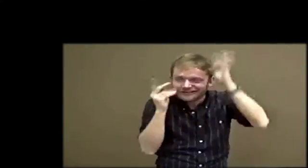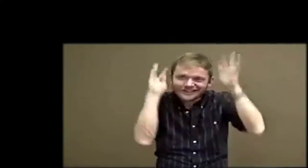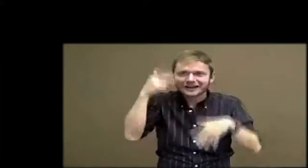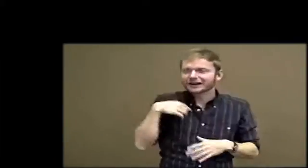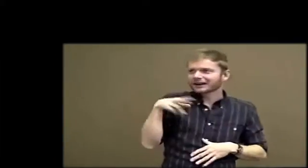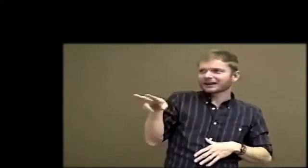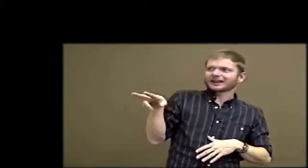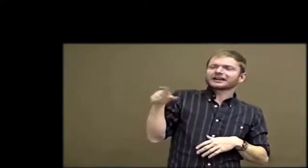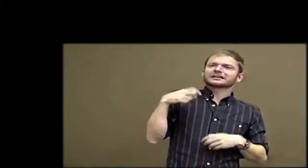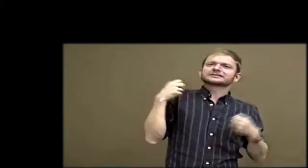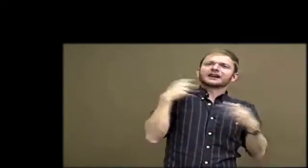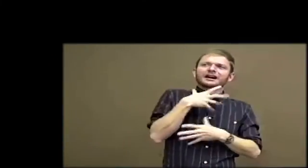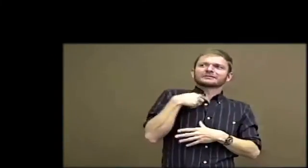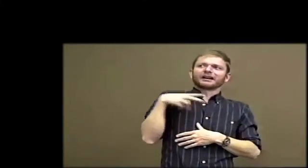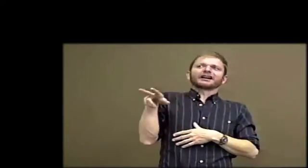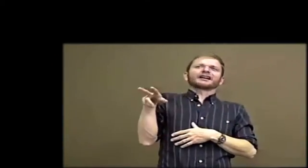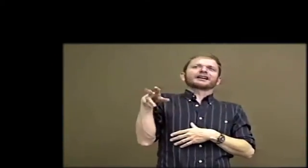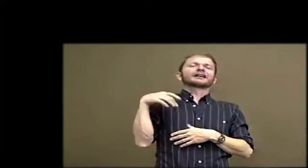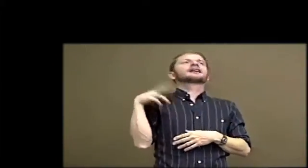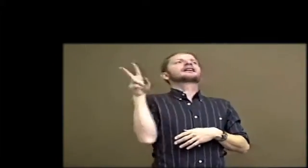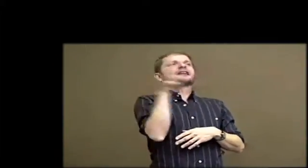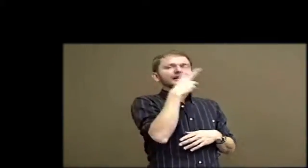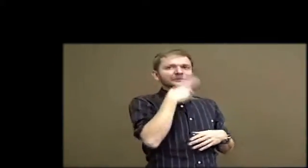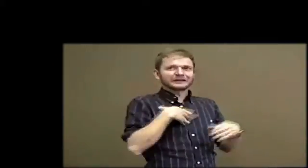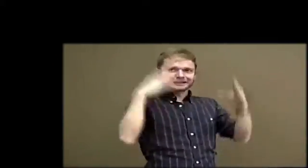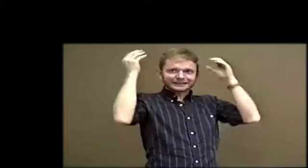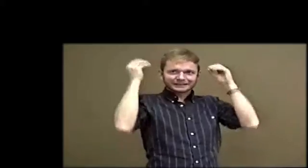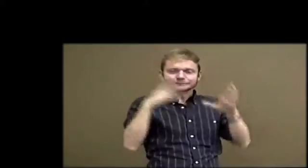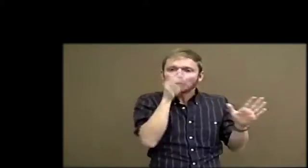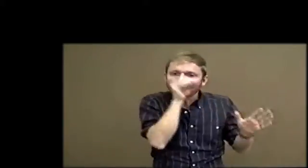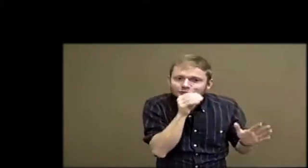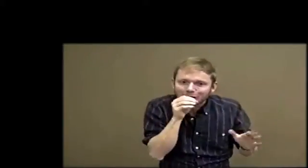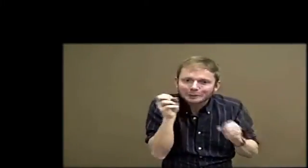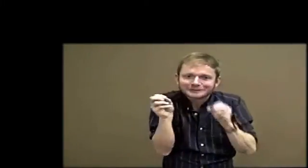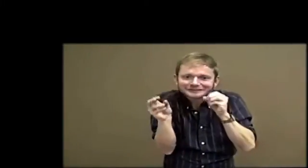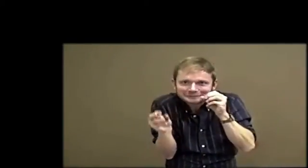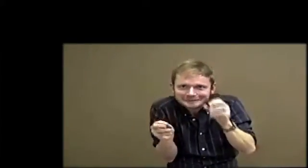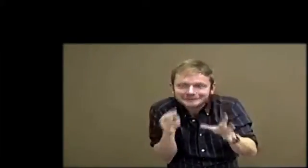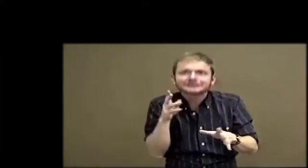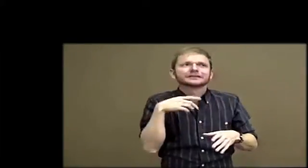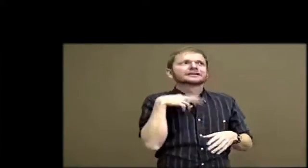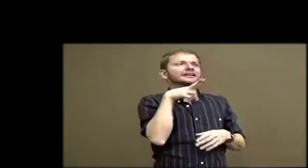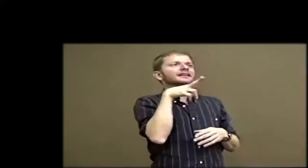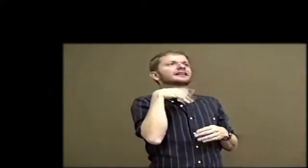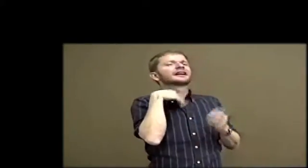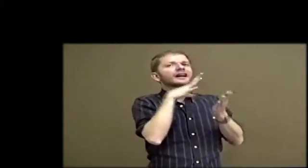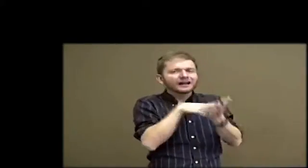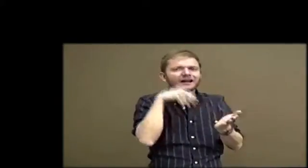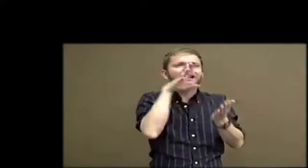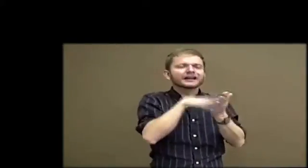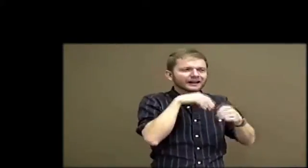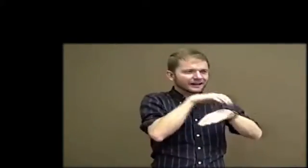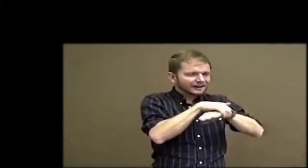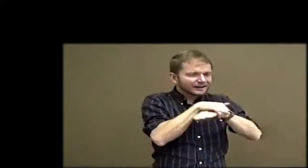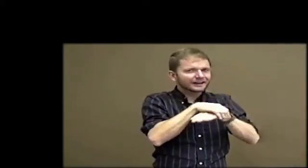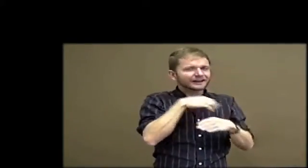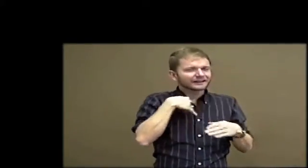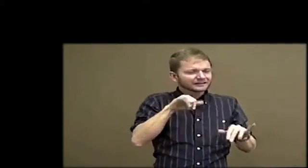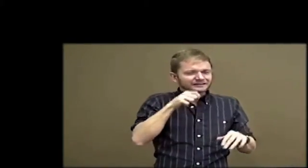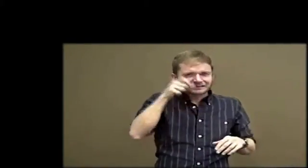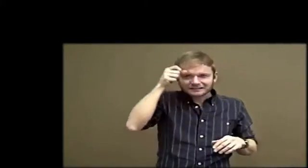up English. During class, I was supposed to copy down what I signed onto paper to practice and learn English. The teacher would